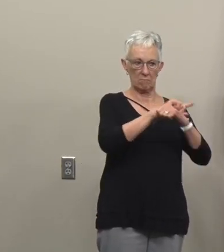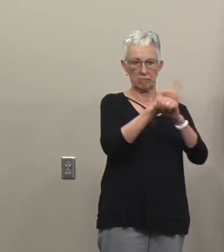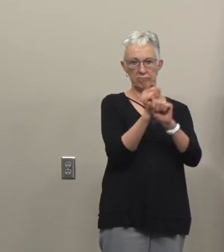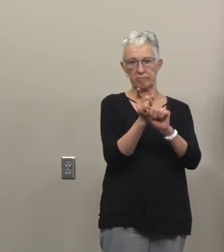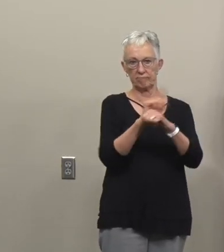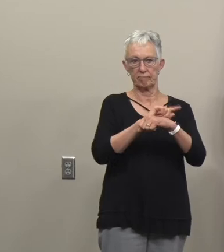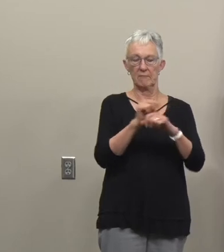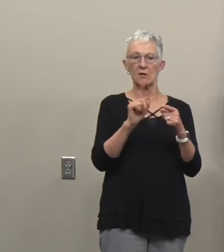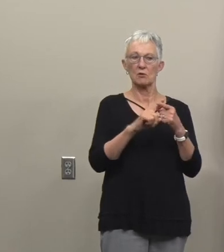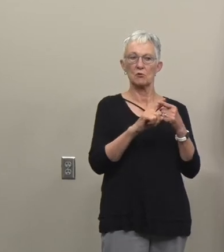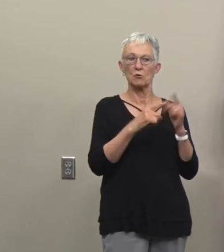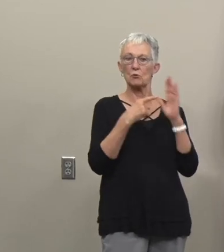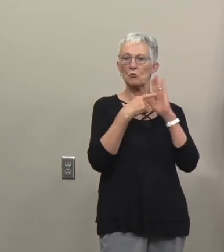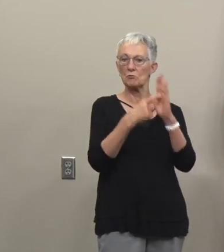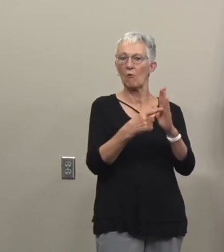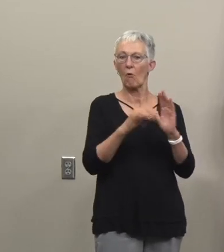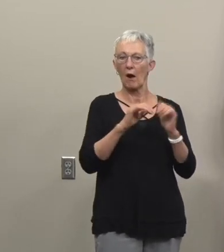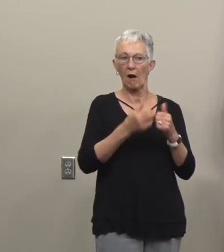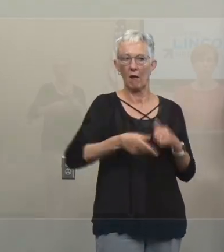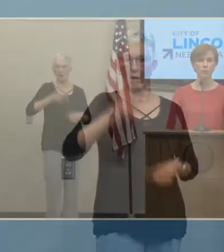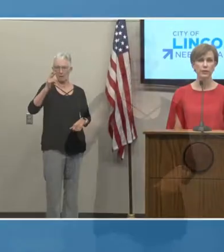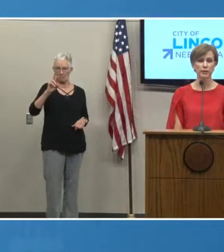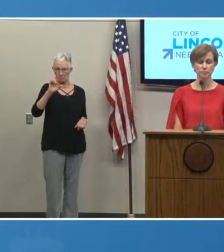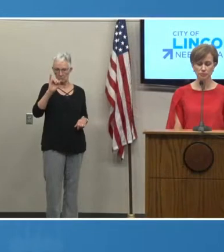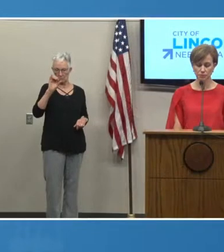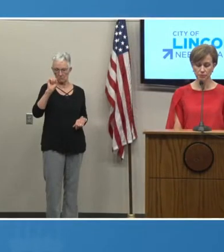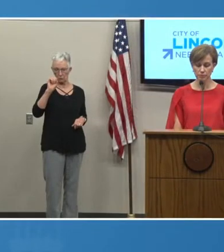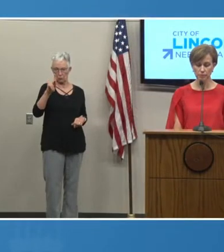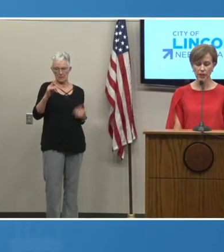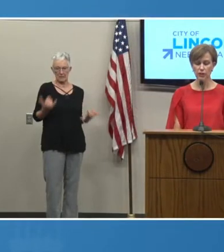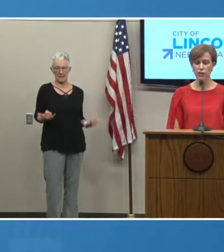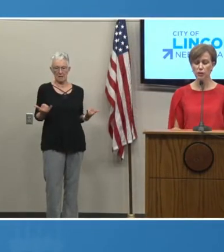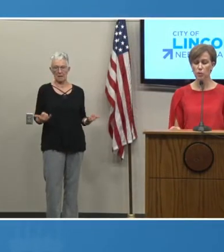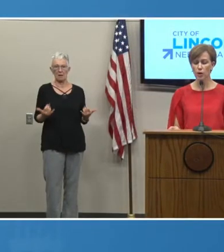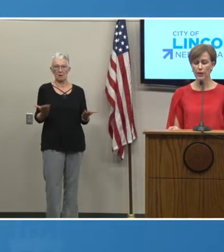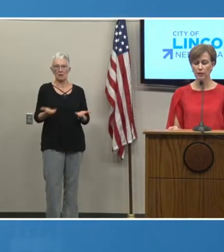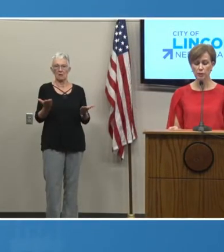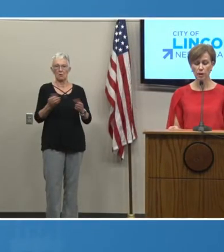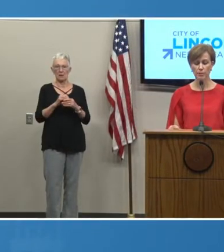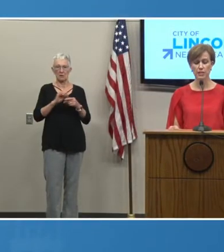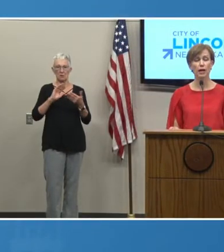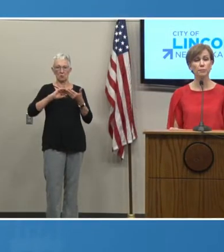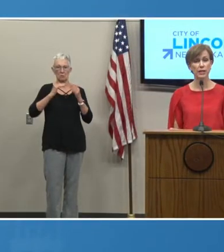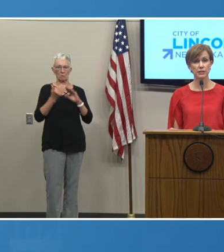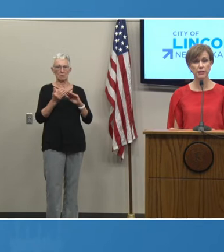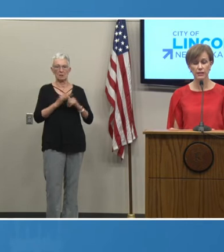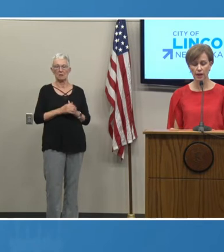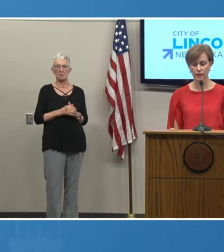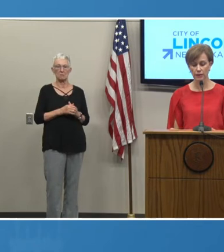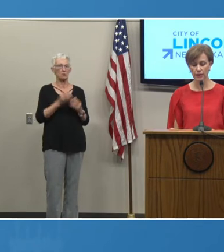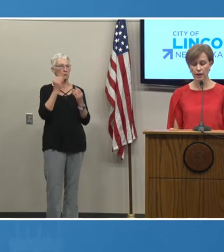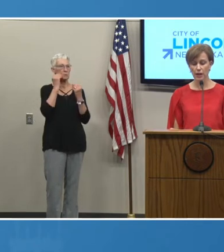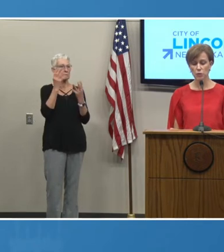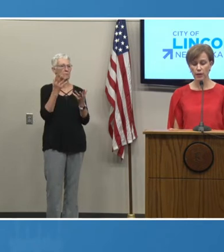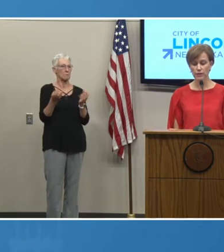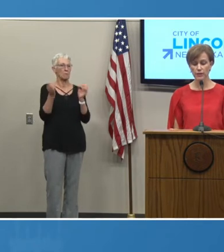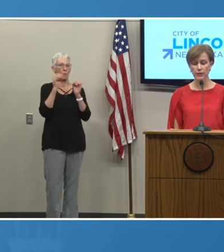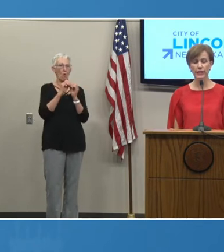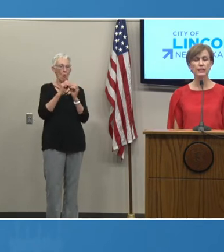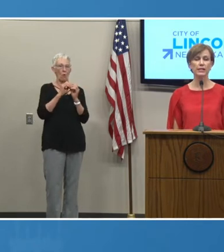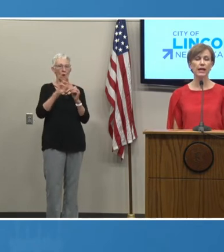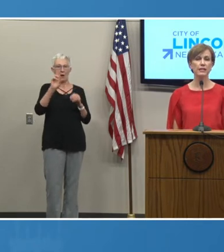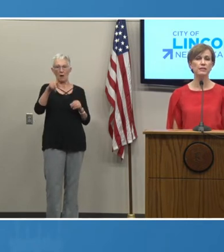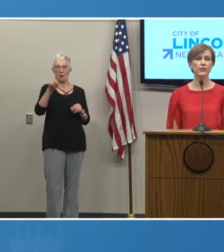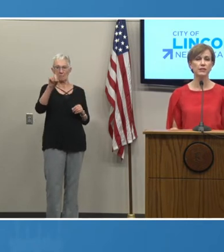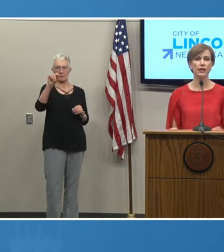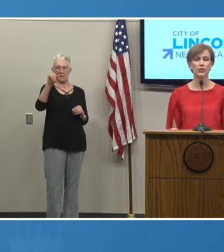the risk of spread of COVID-19 is in our community. Here to share more on the Health Department's update to the dial, as well as on